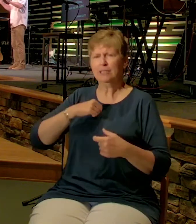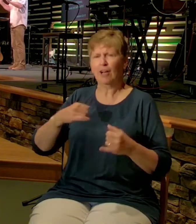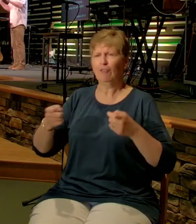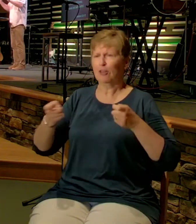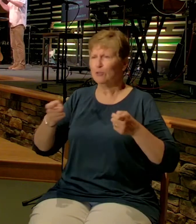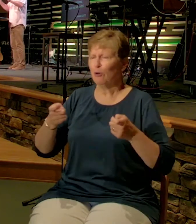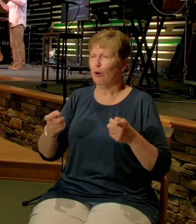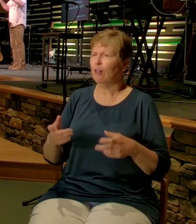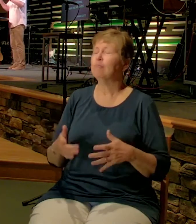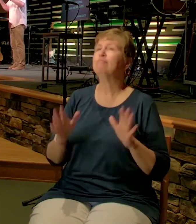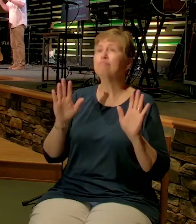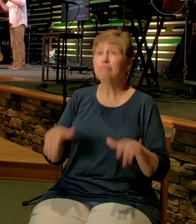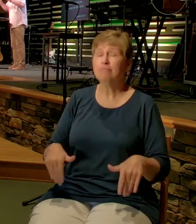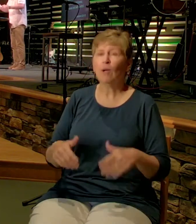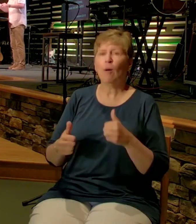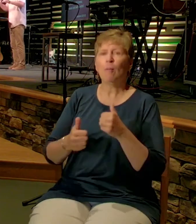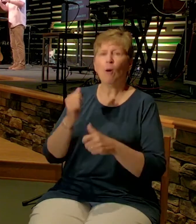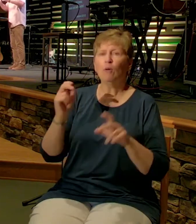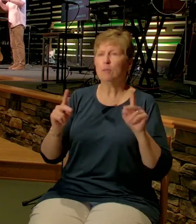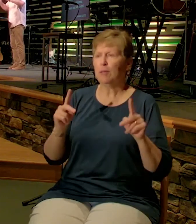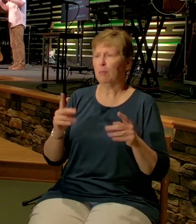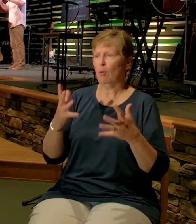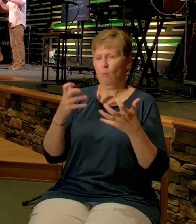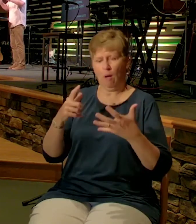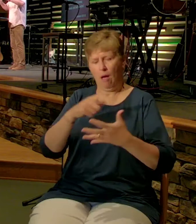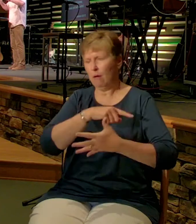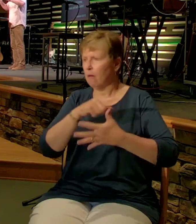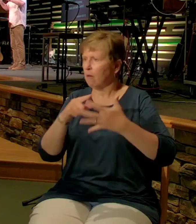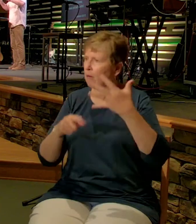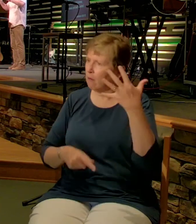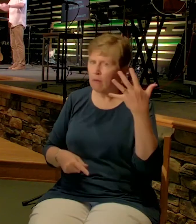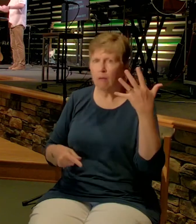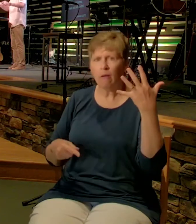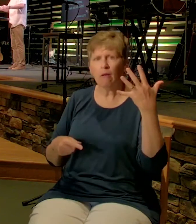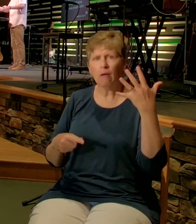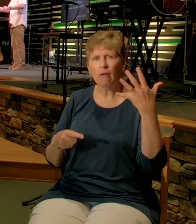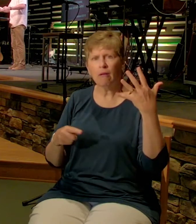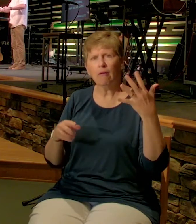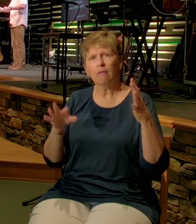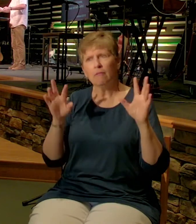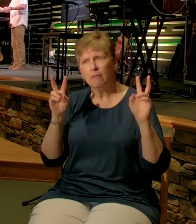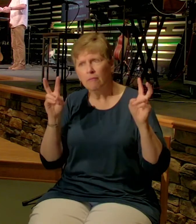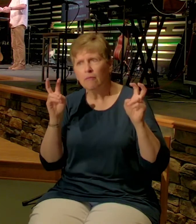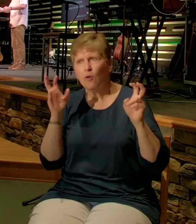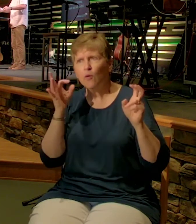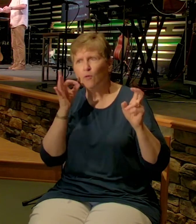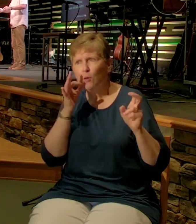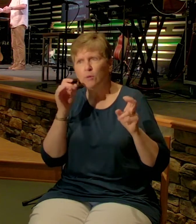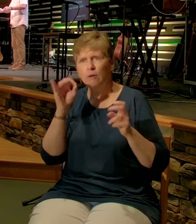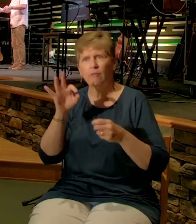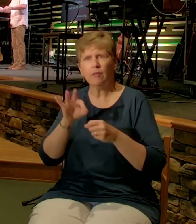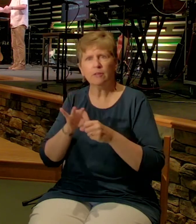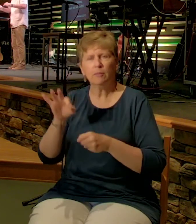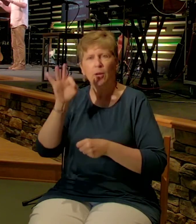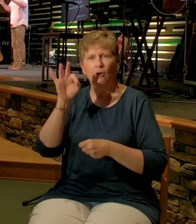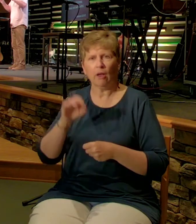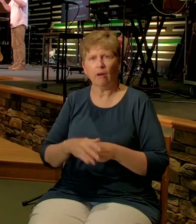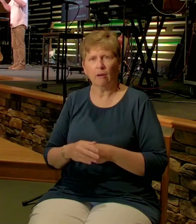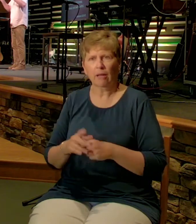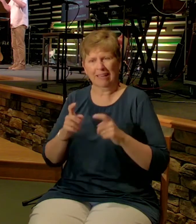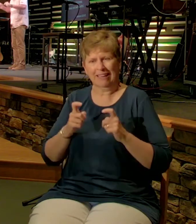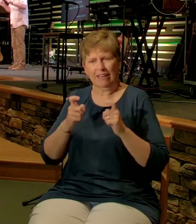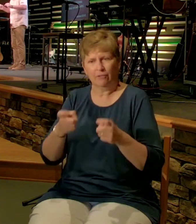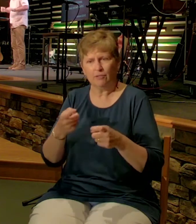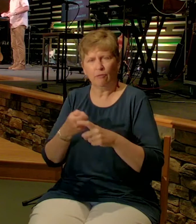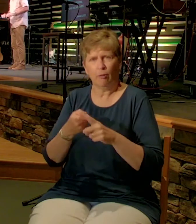people would want these fruits of the Spirit to be in their hearts and their lives.